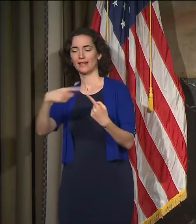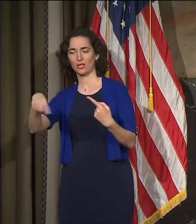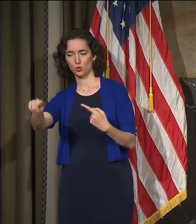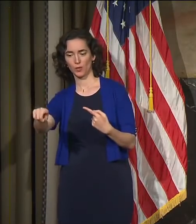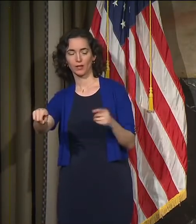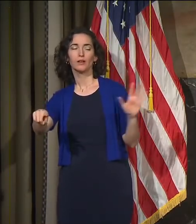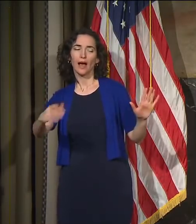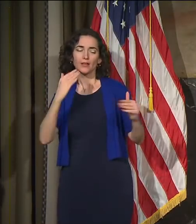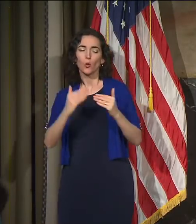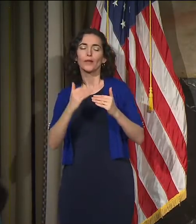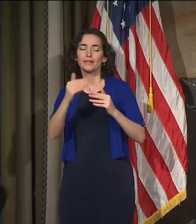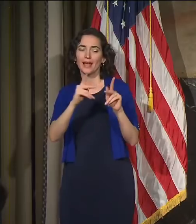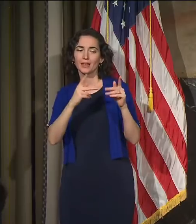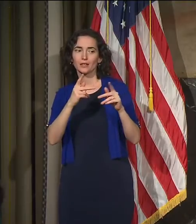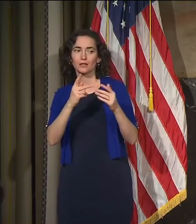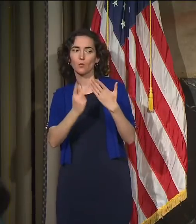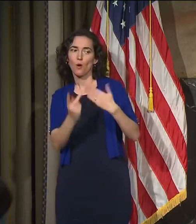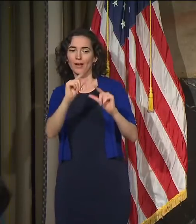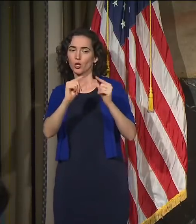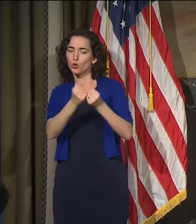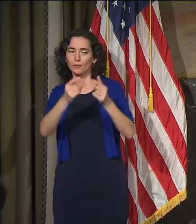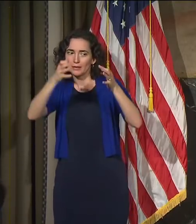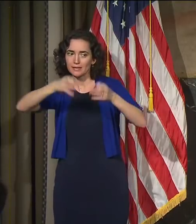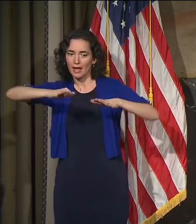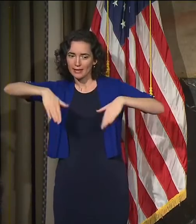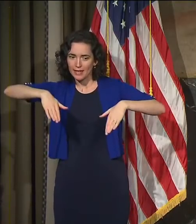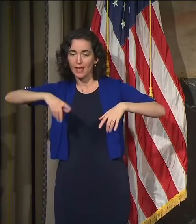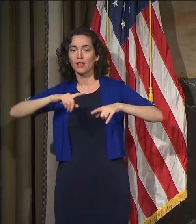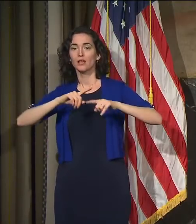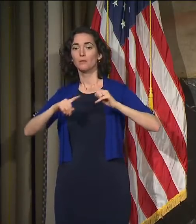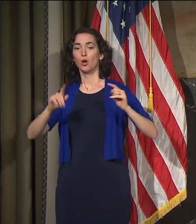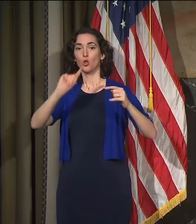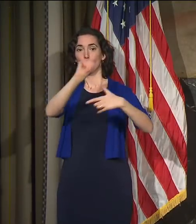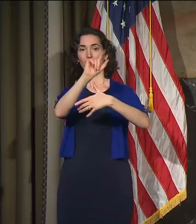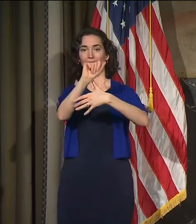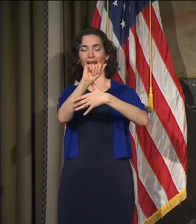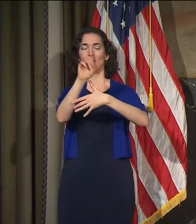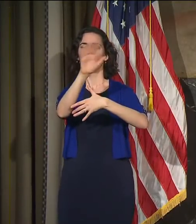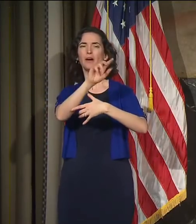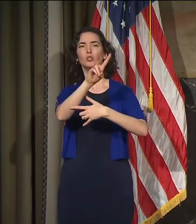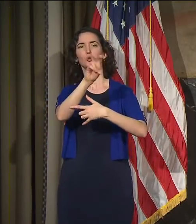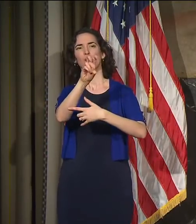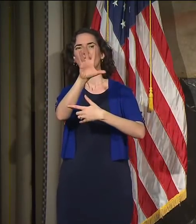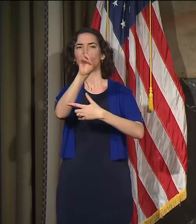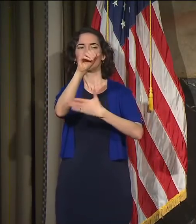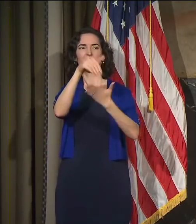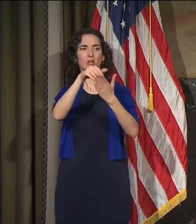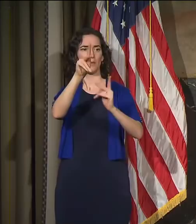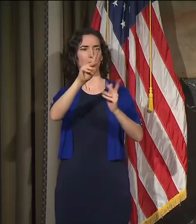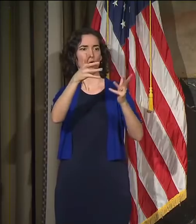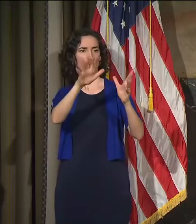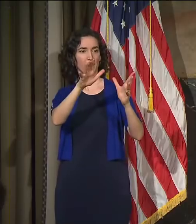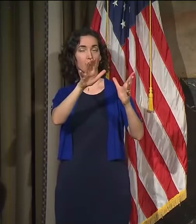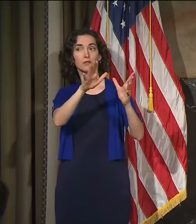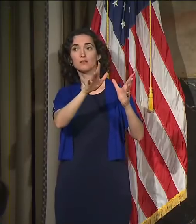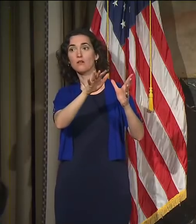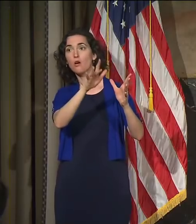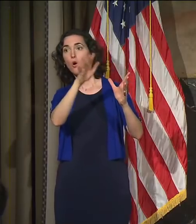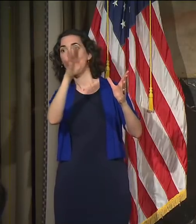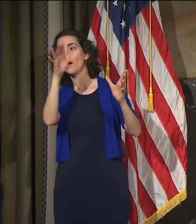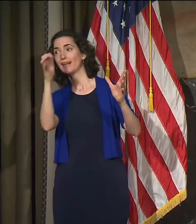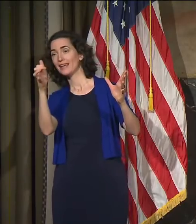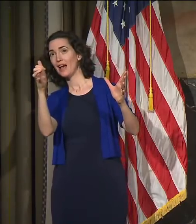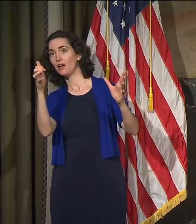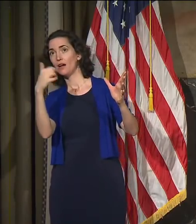figured out the next part of the group, but there's only 215,000 people included in Louisiana. So I guess I'm wondering, are we going to start giving